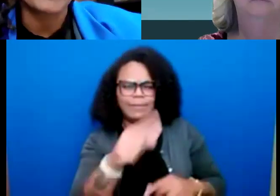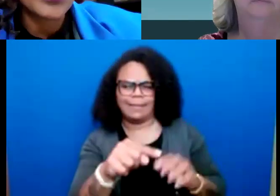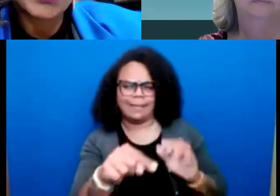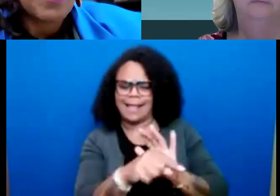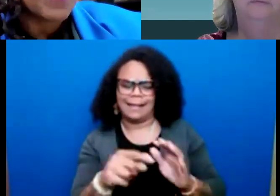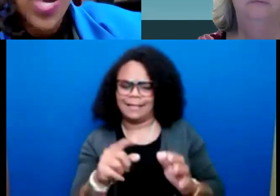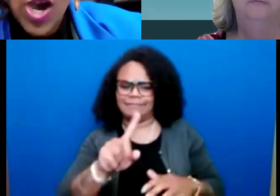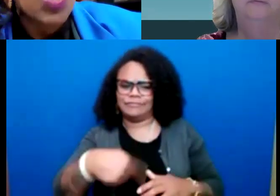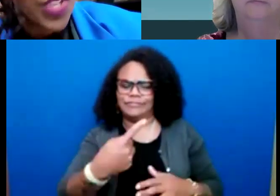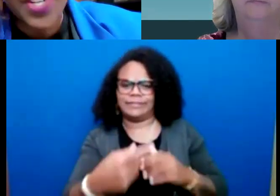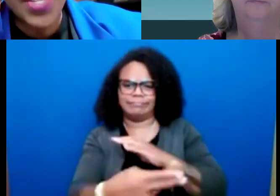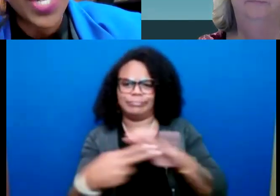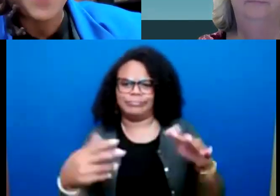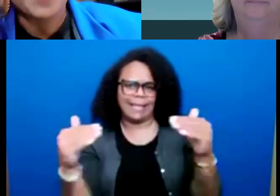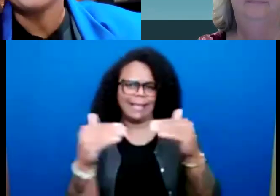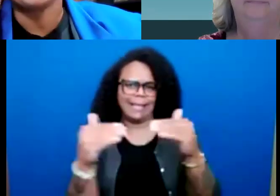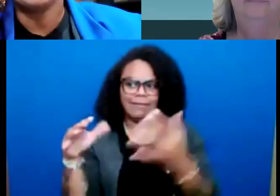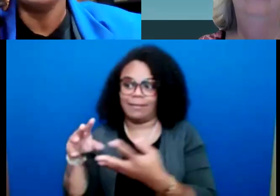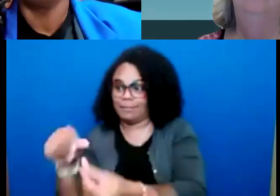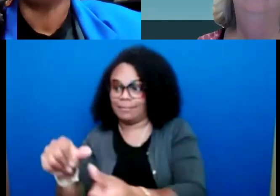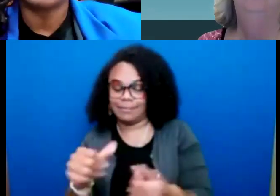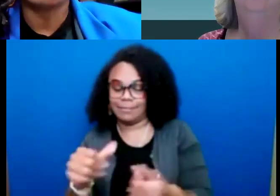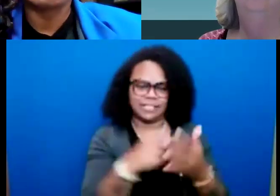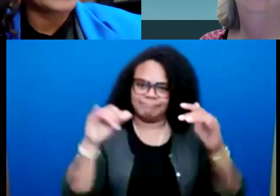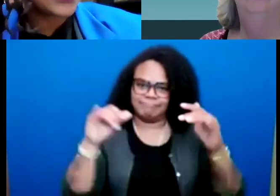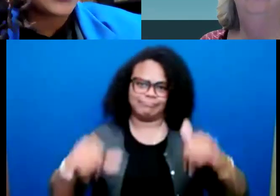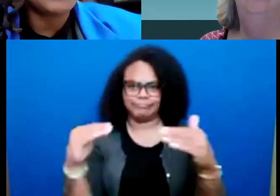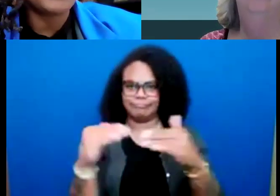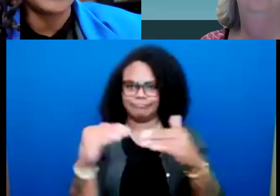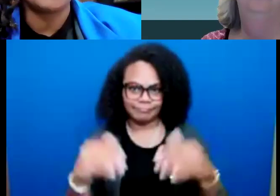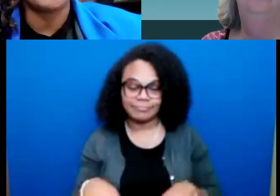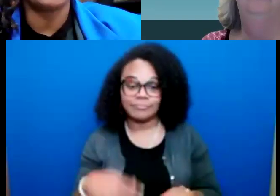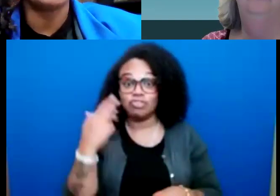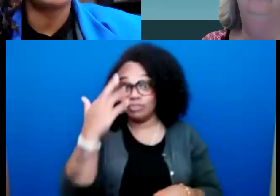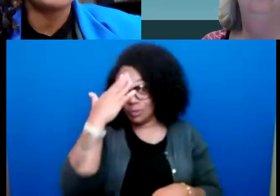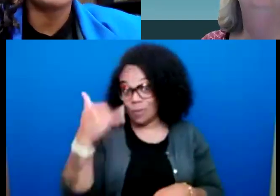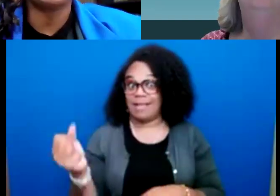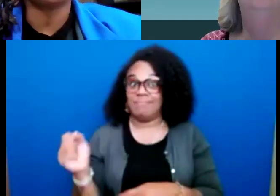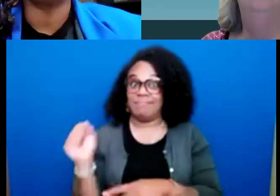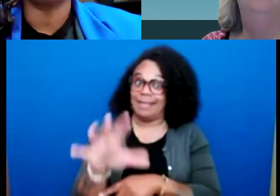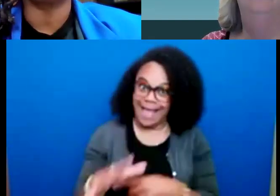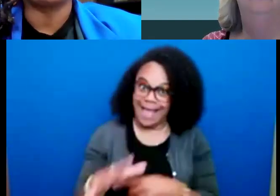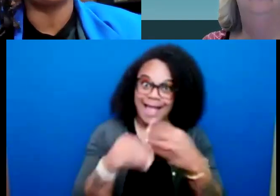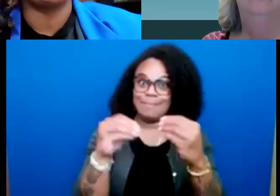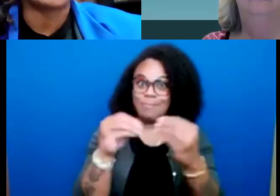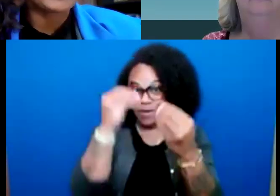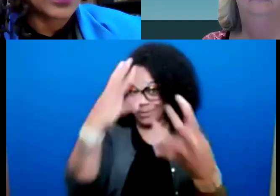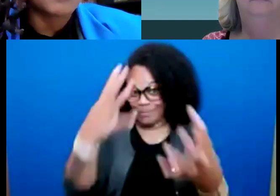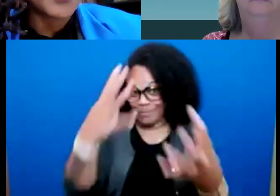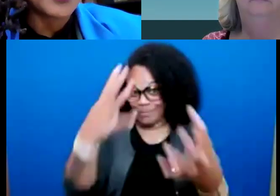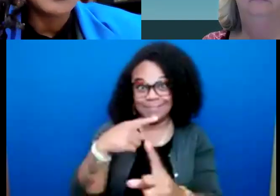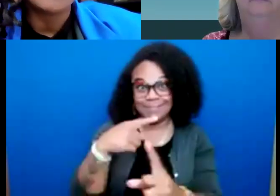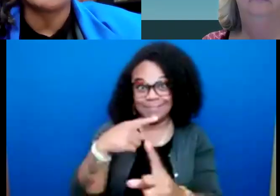throw this on top of all the other information that you've received in this session is because I think it's